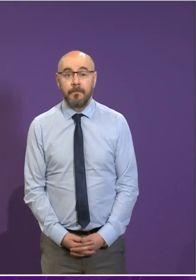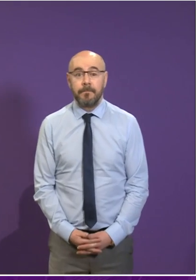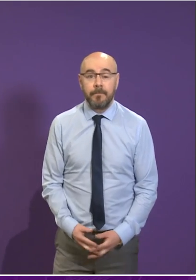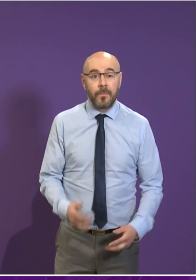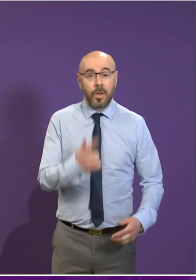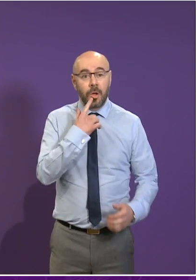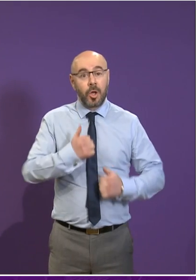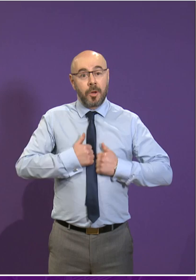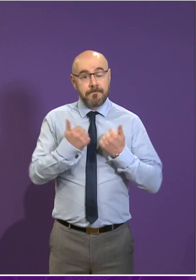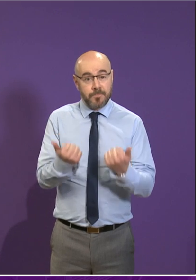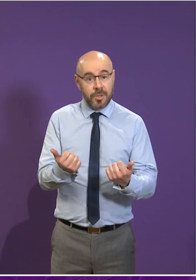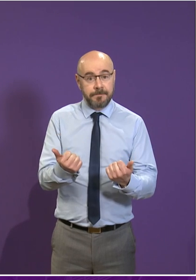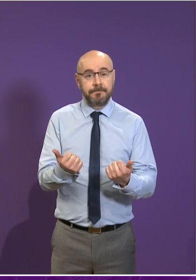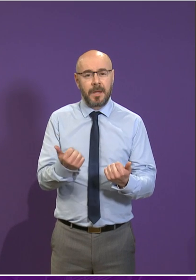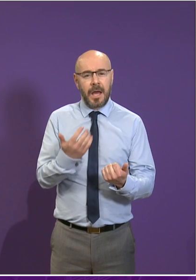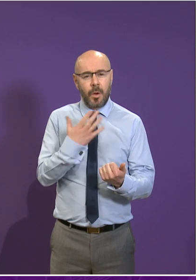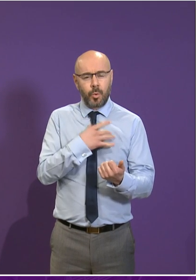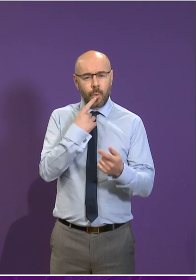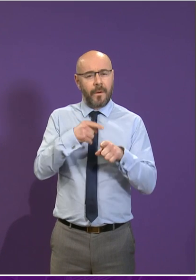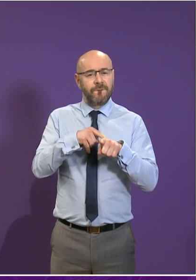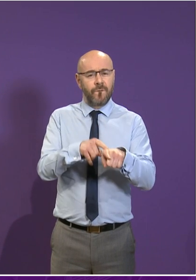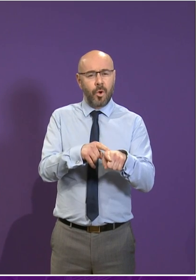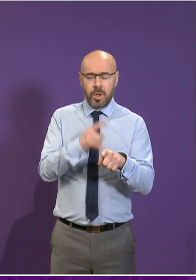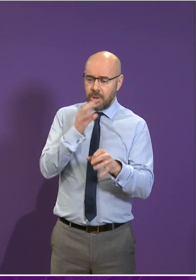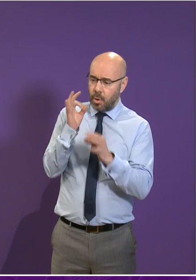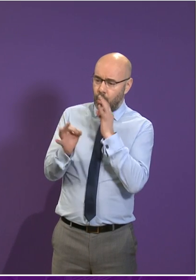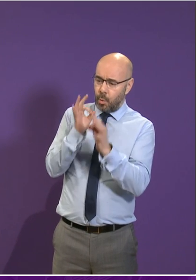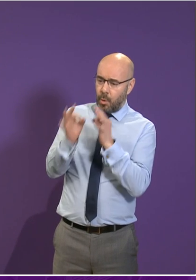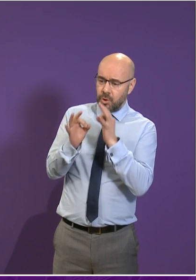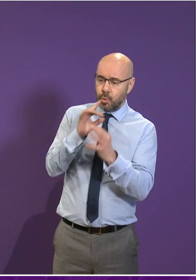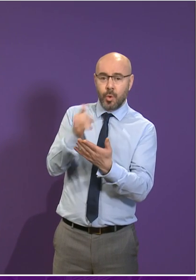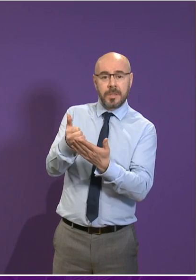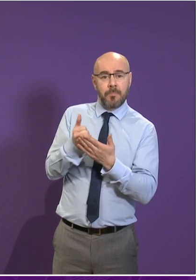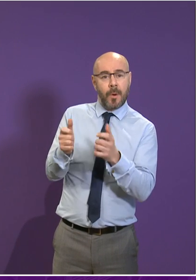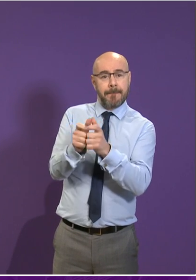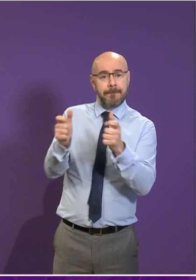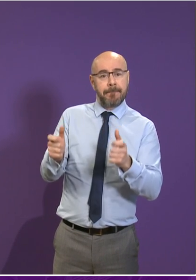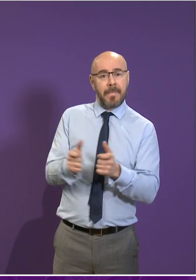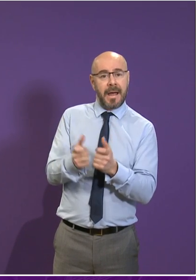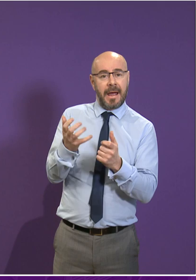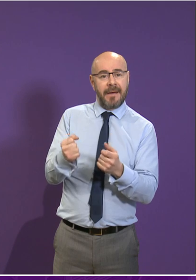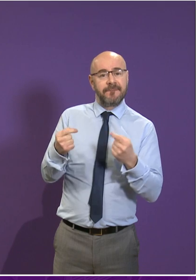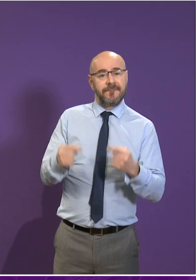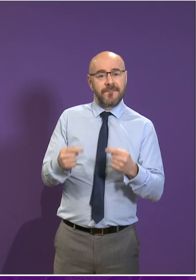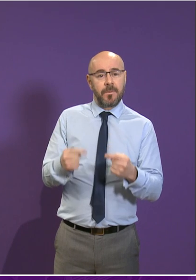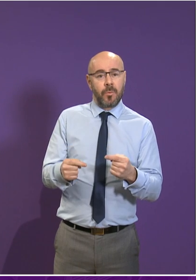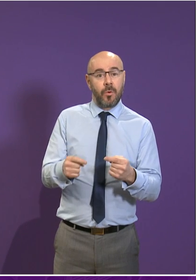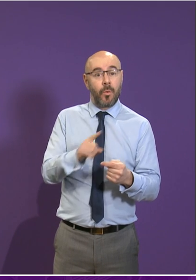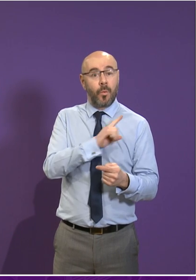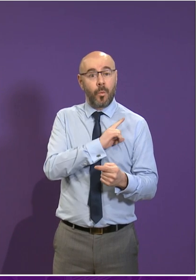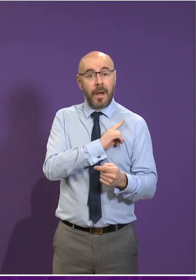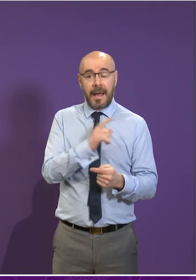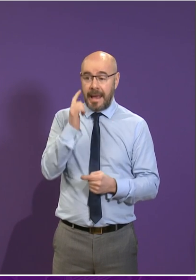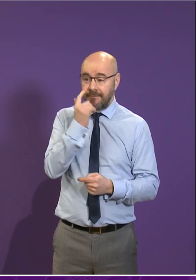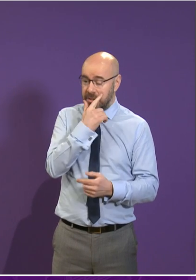Good morning to you. I wanted to follow on and ask a few questions about support packages that are available, because in the evidence that we've heard in the